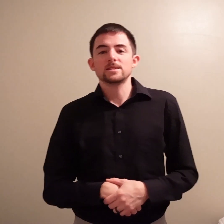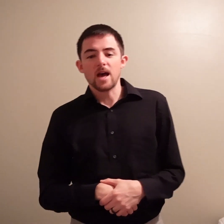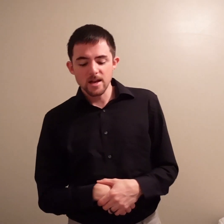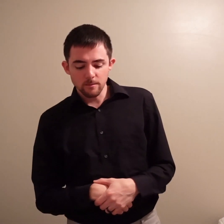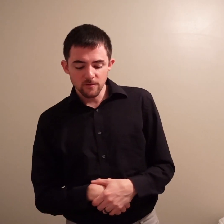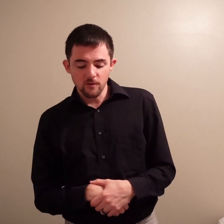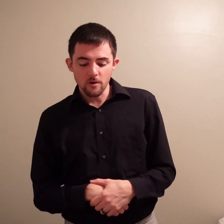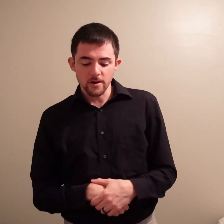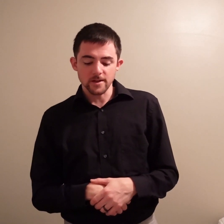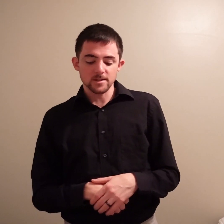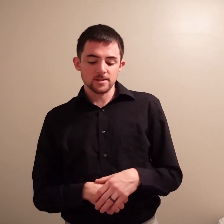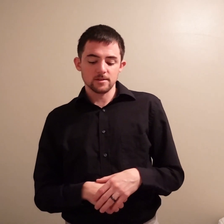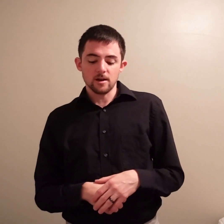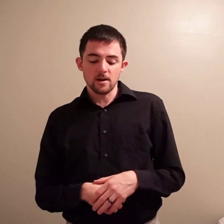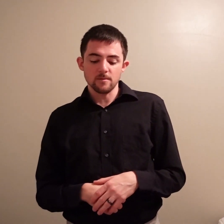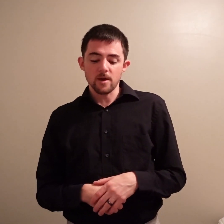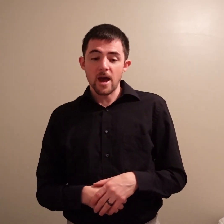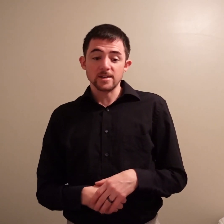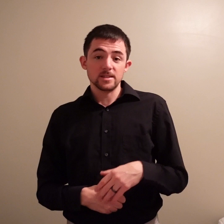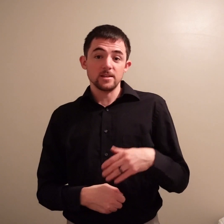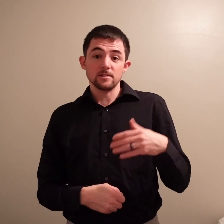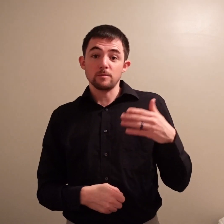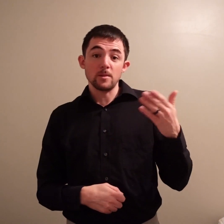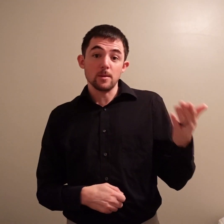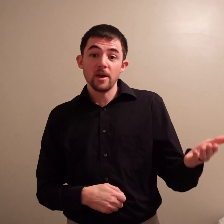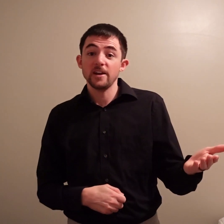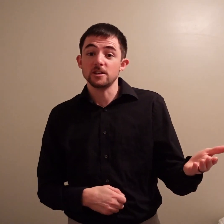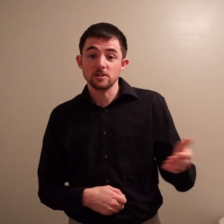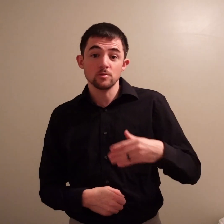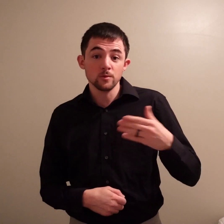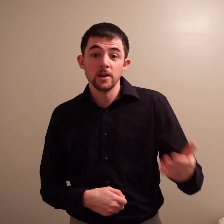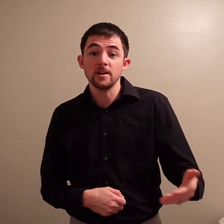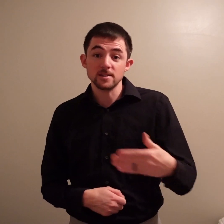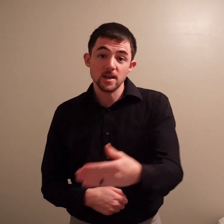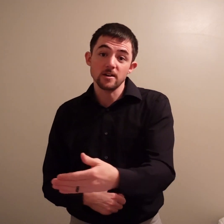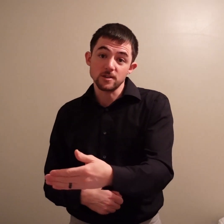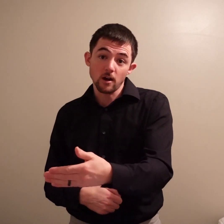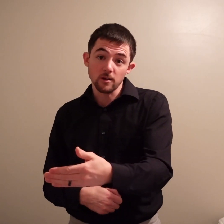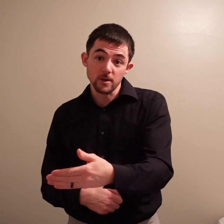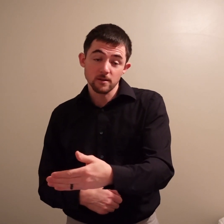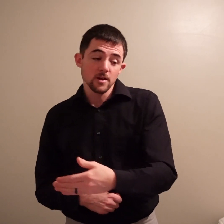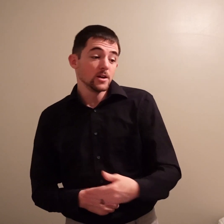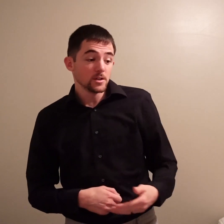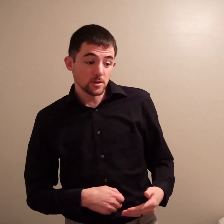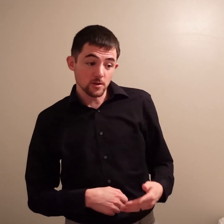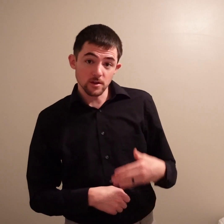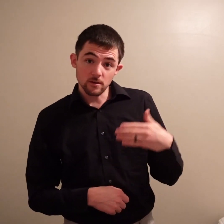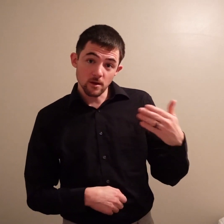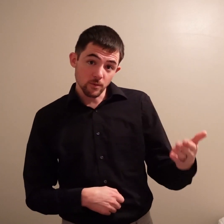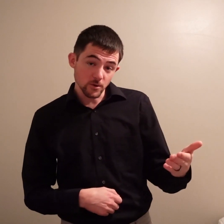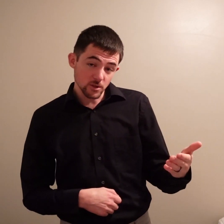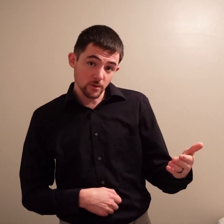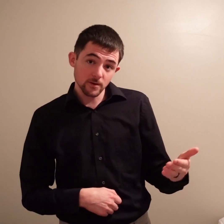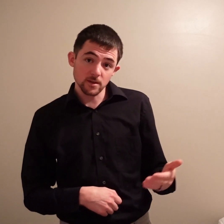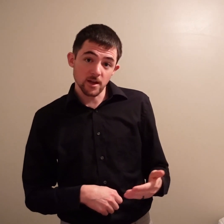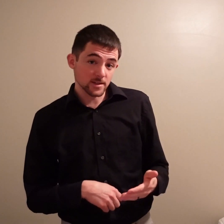sign number 4 is asking maybe a patient to read and sign a document. So you could approach the person and